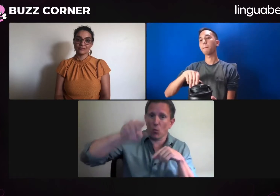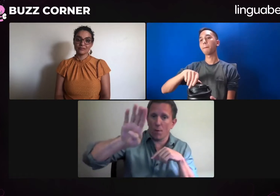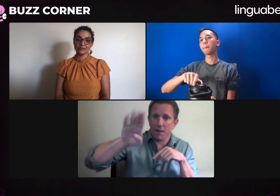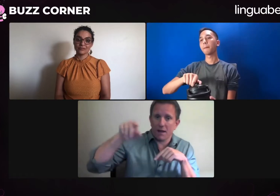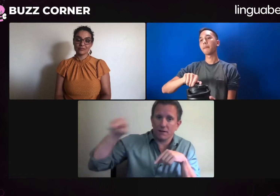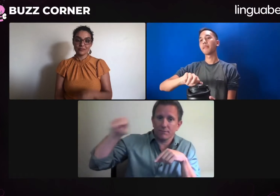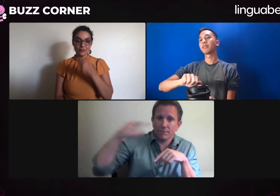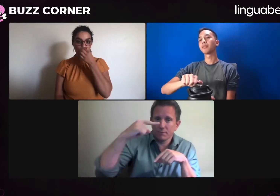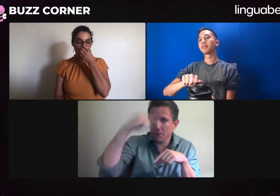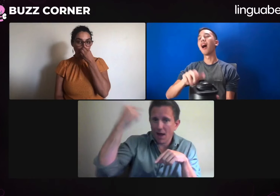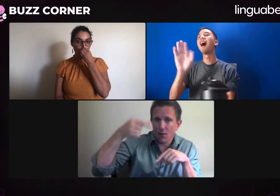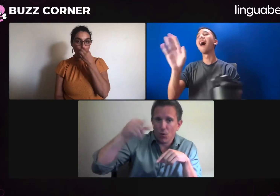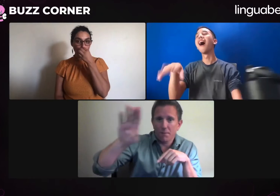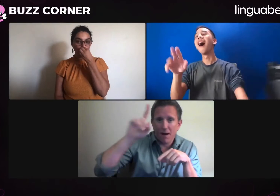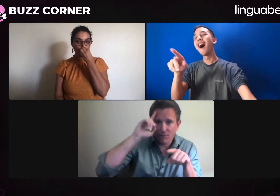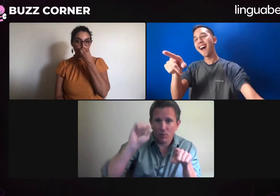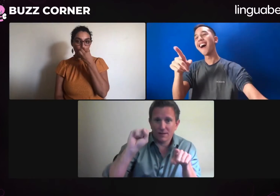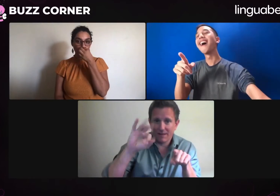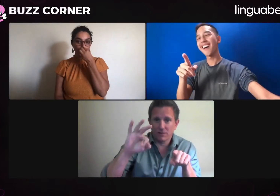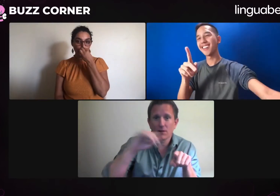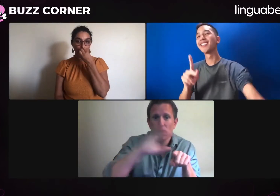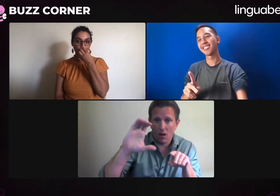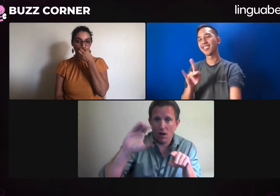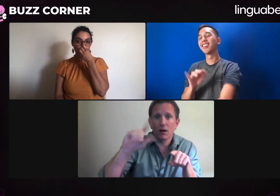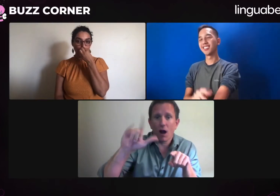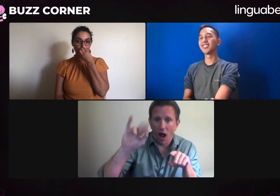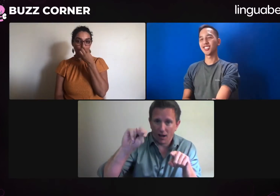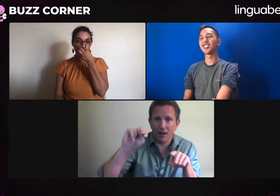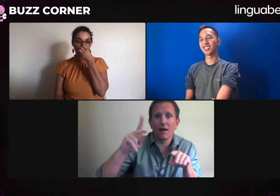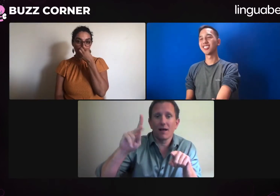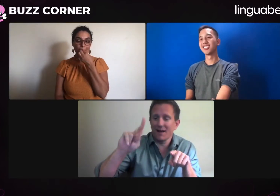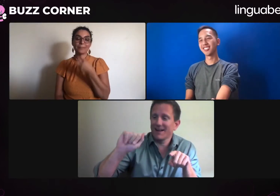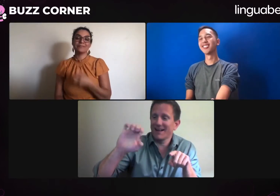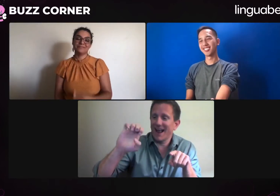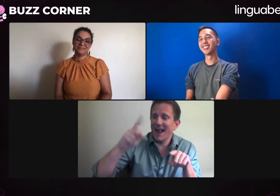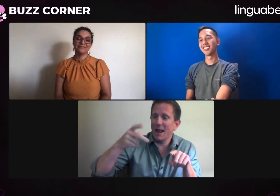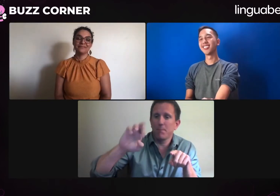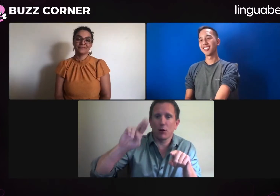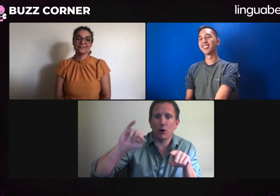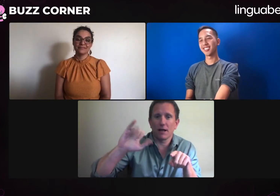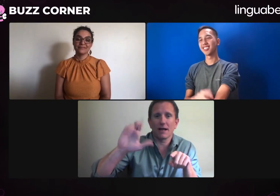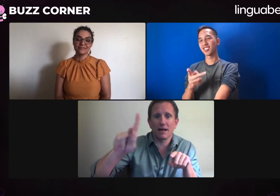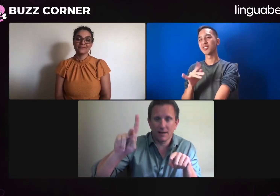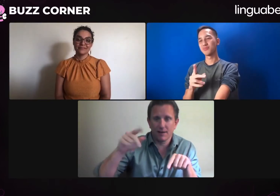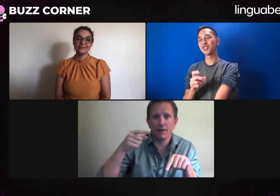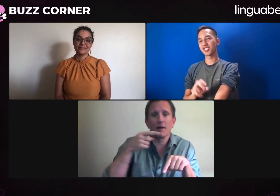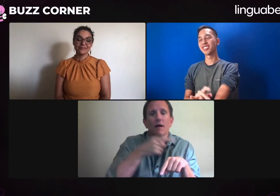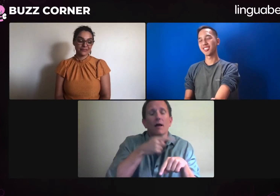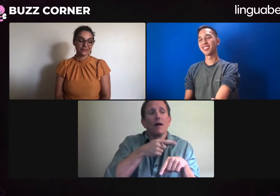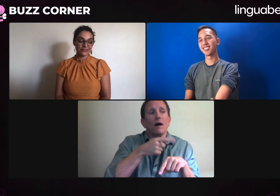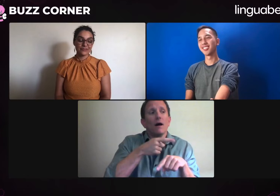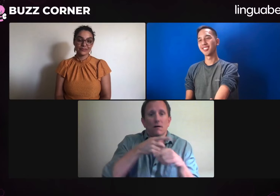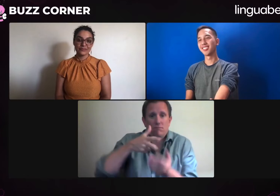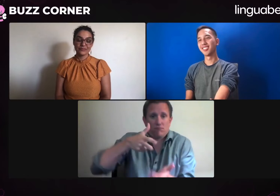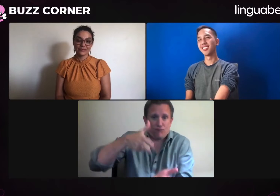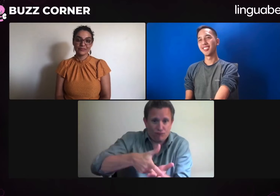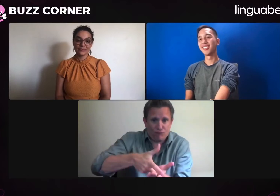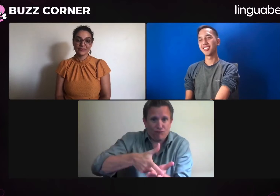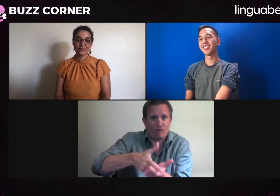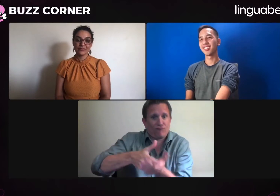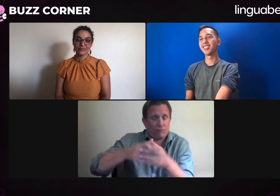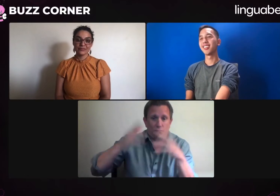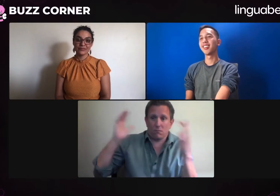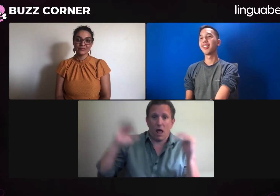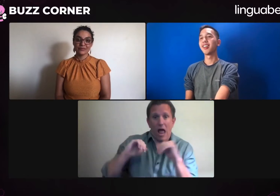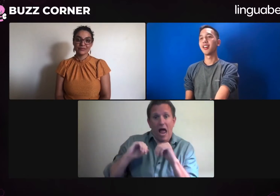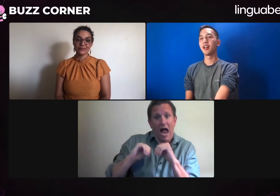it. Periodically, I do watch it. But recently, there was a black quarterback, Colin Kaepernick, right?